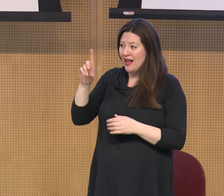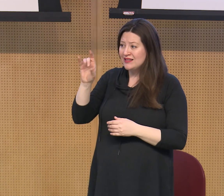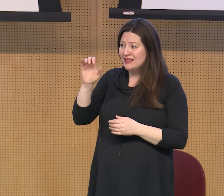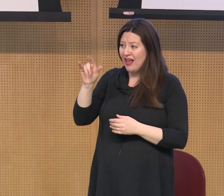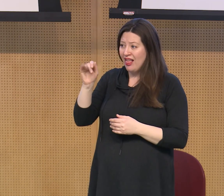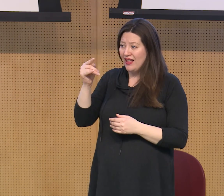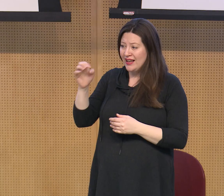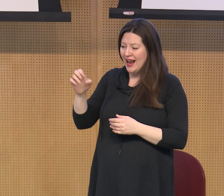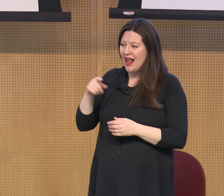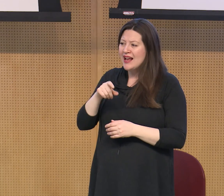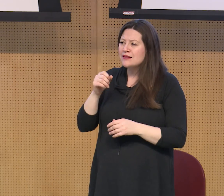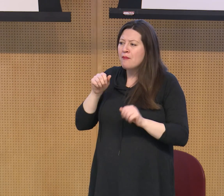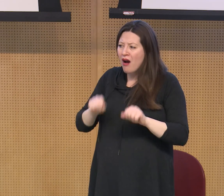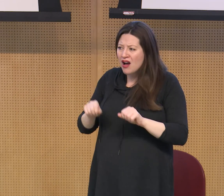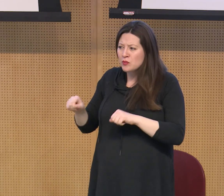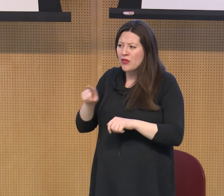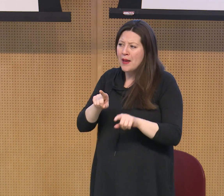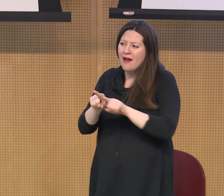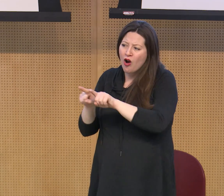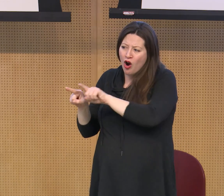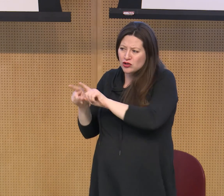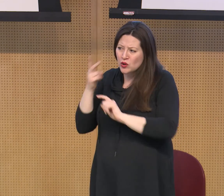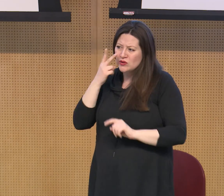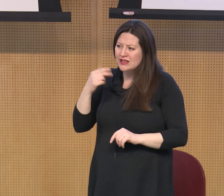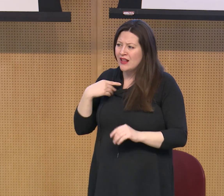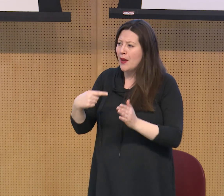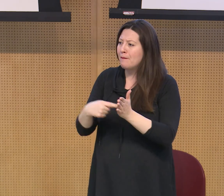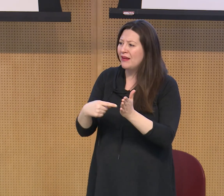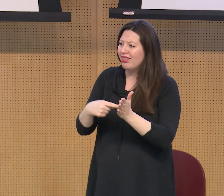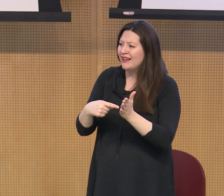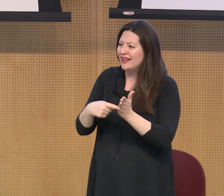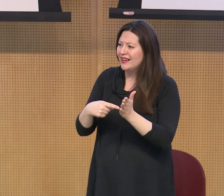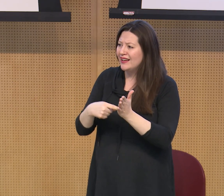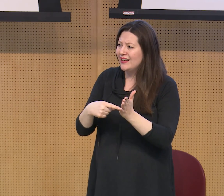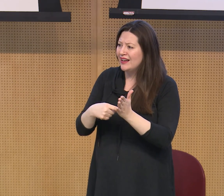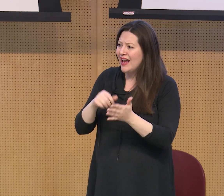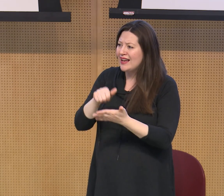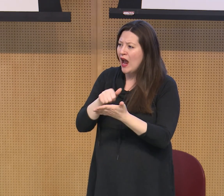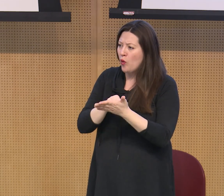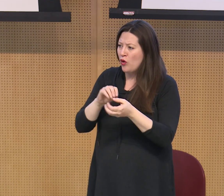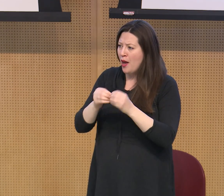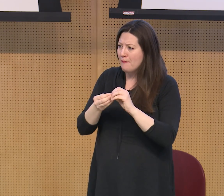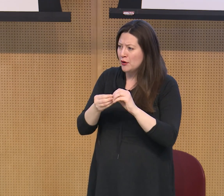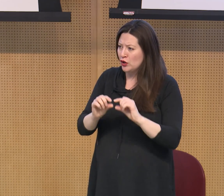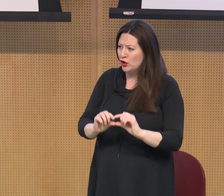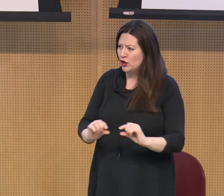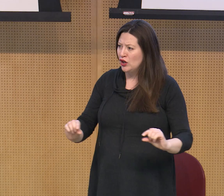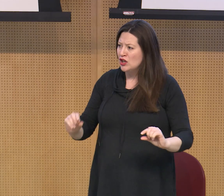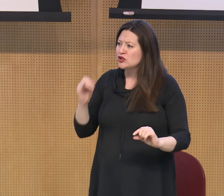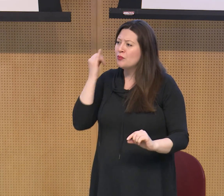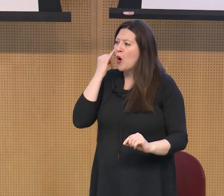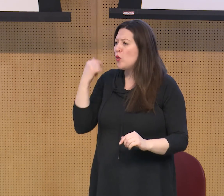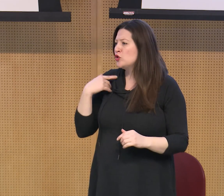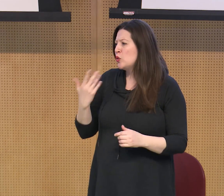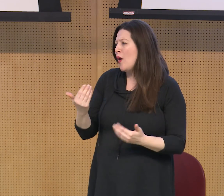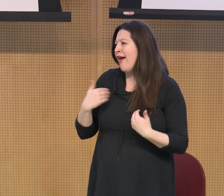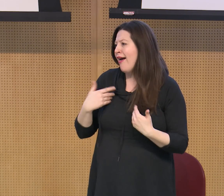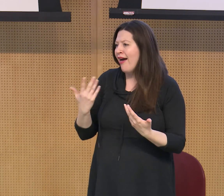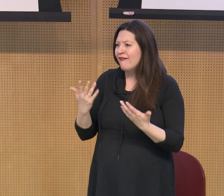You can add them as a delegate. It's possible they could be given a billing account number, or they can see the